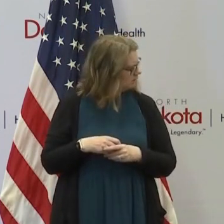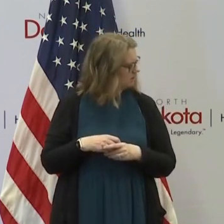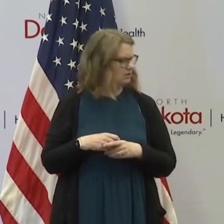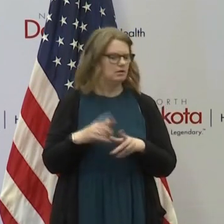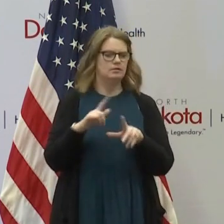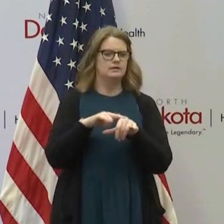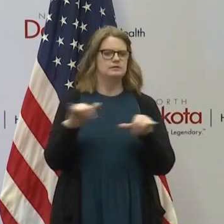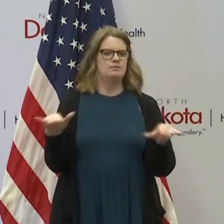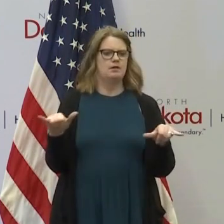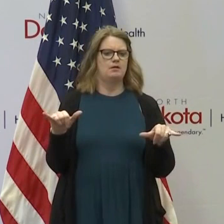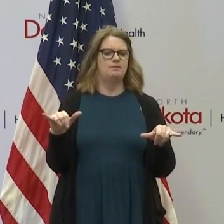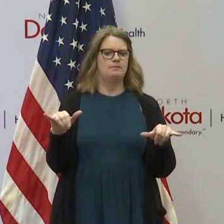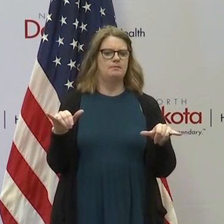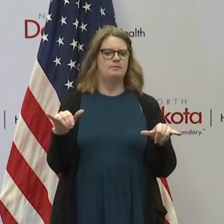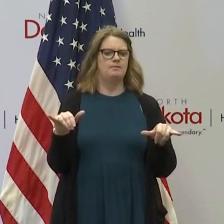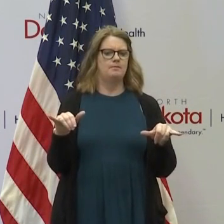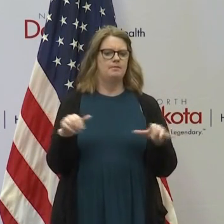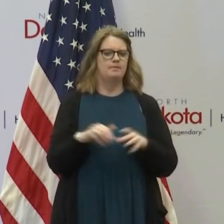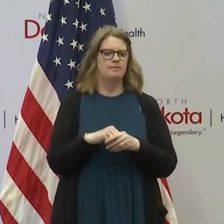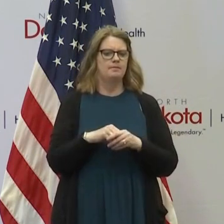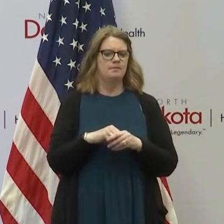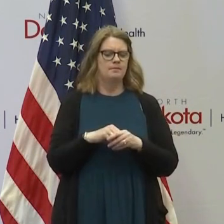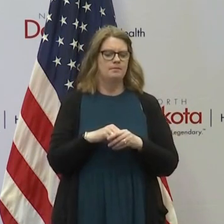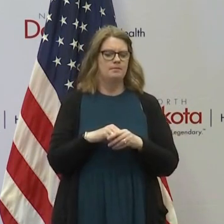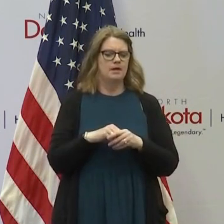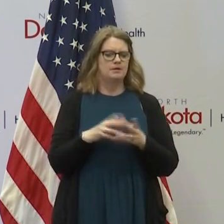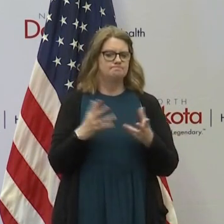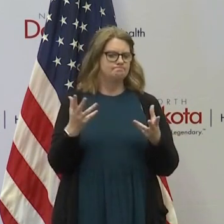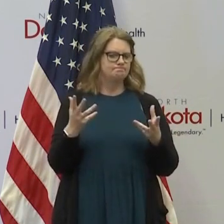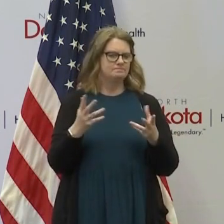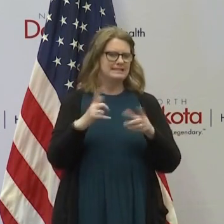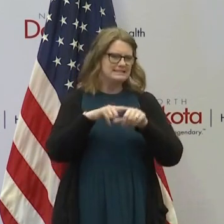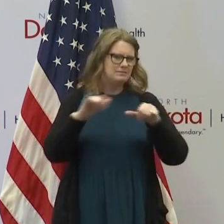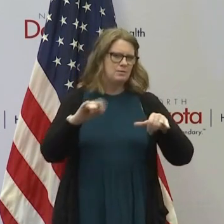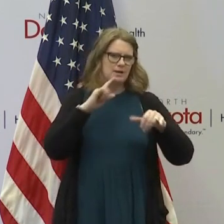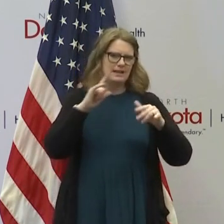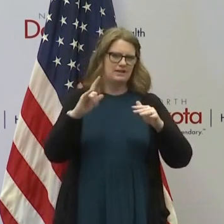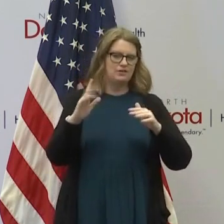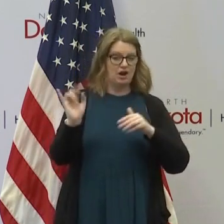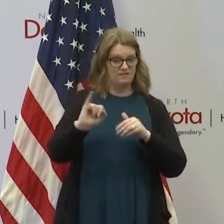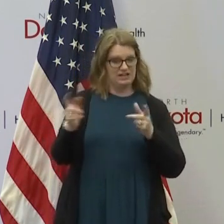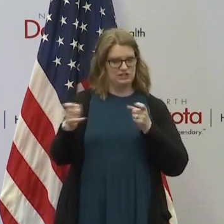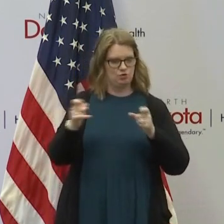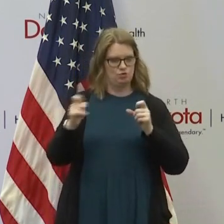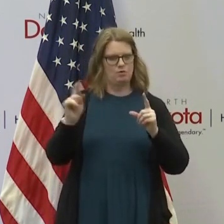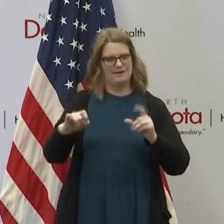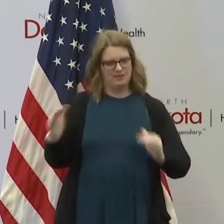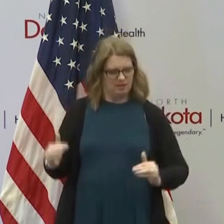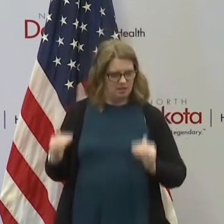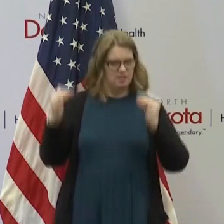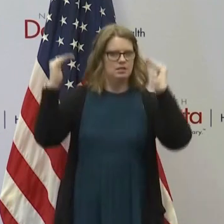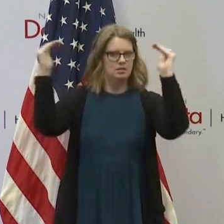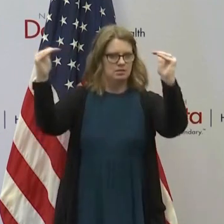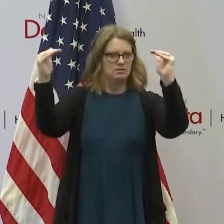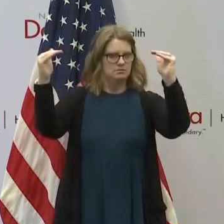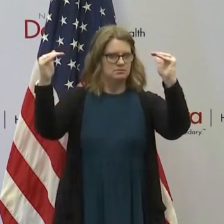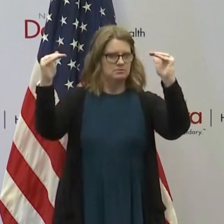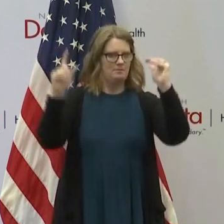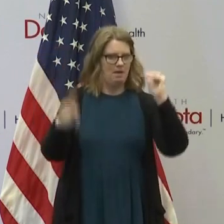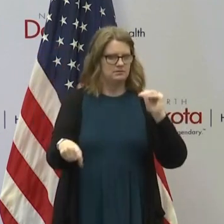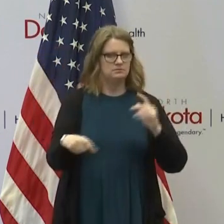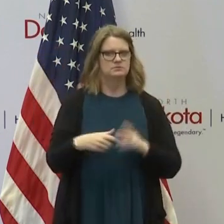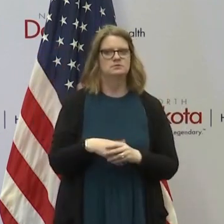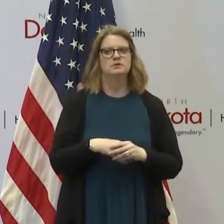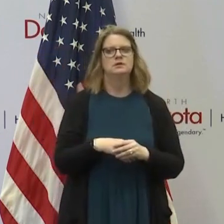time, we have to upgrade our infection control capabilities, because we have a